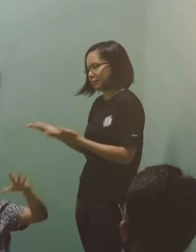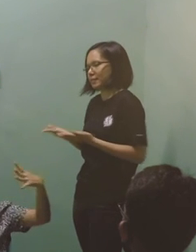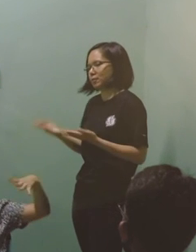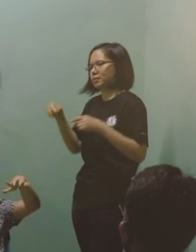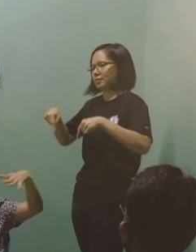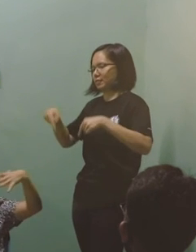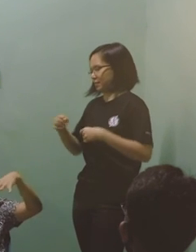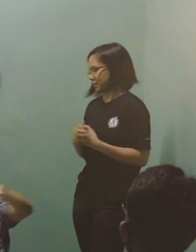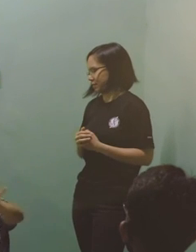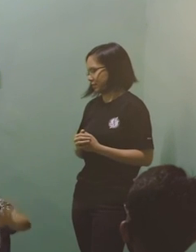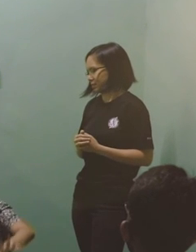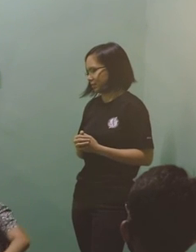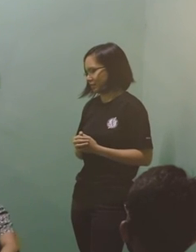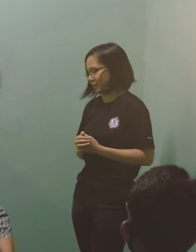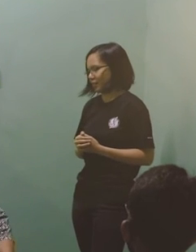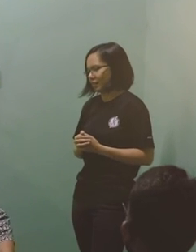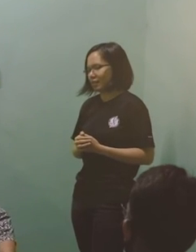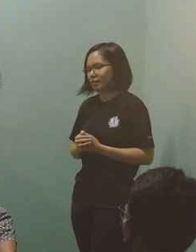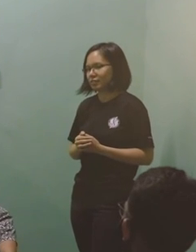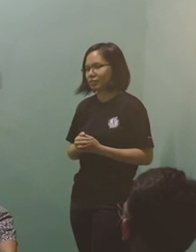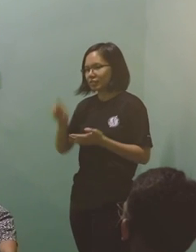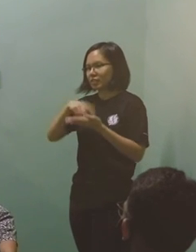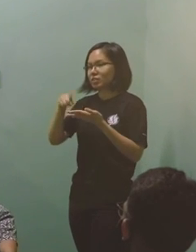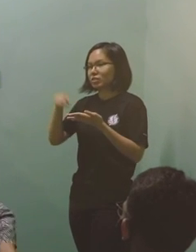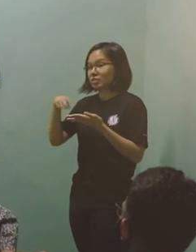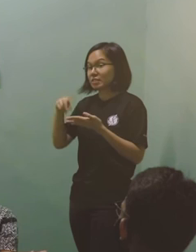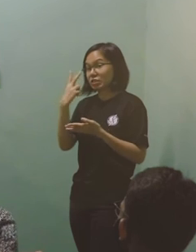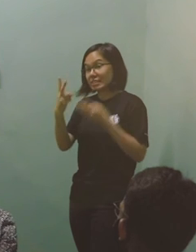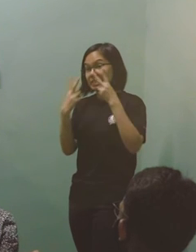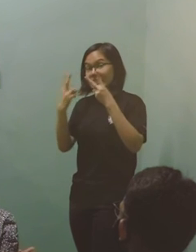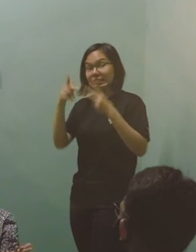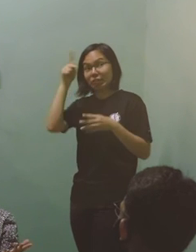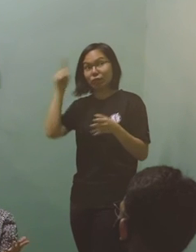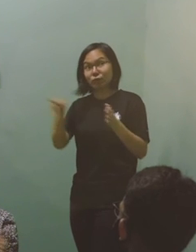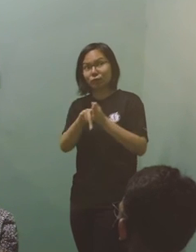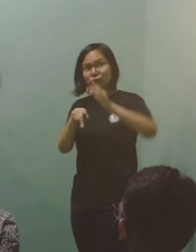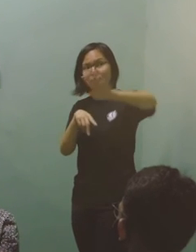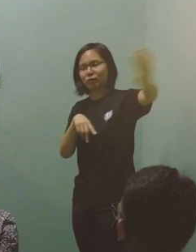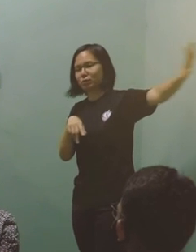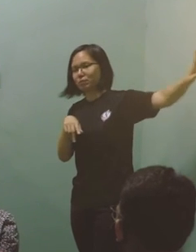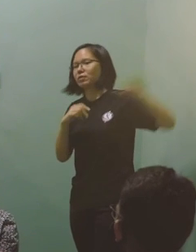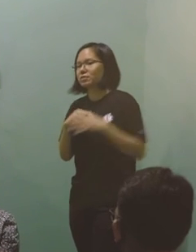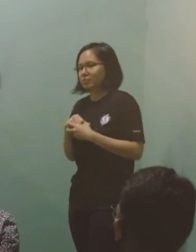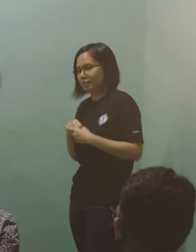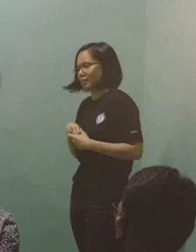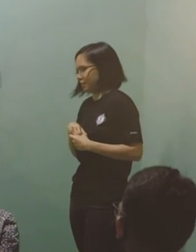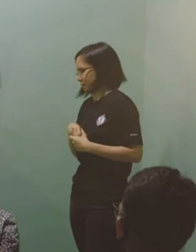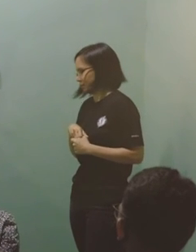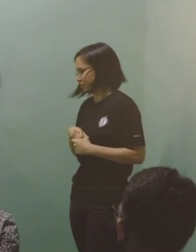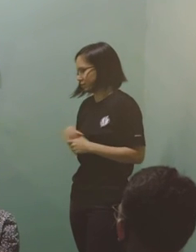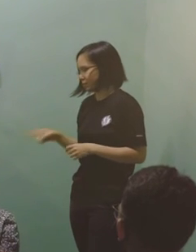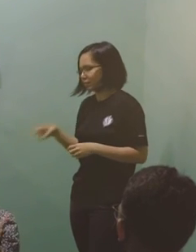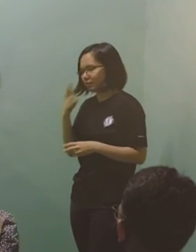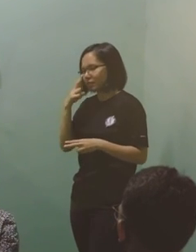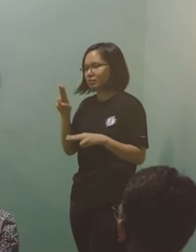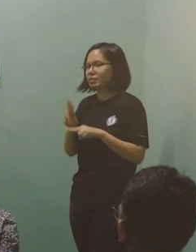want to be more immersed in this experience. I just want to say that it's really fun to be here to share these stories with you. And if you